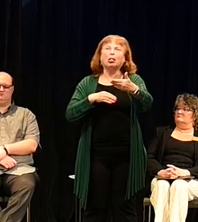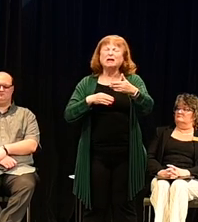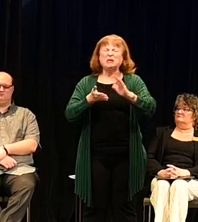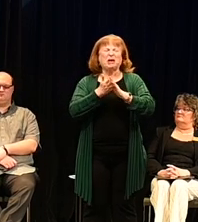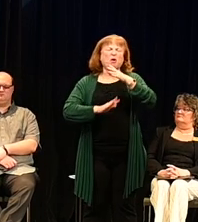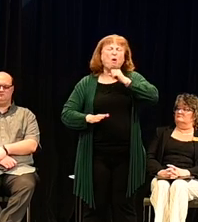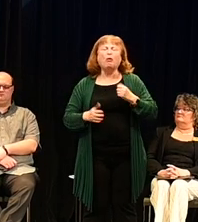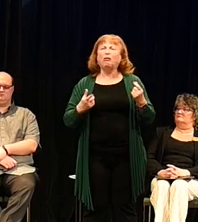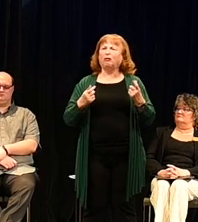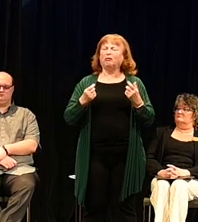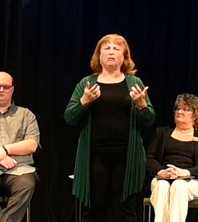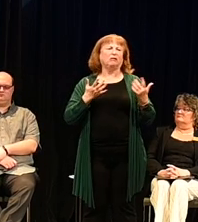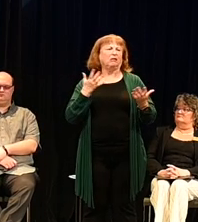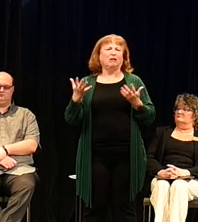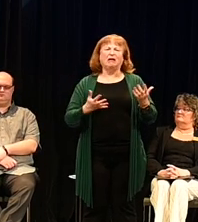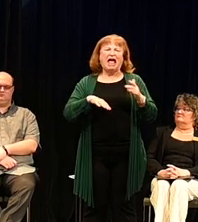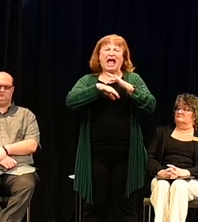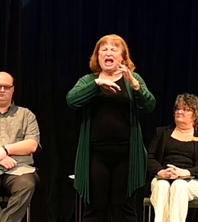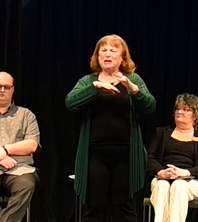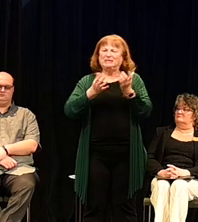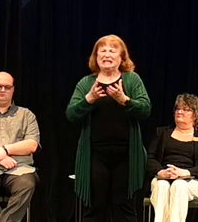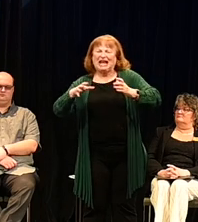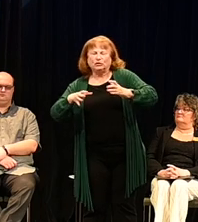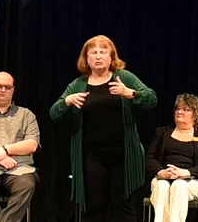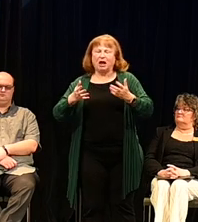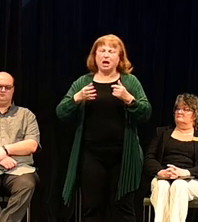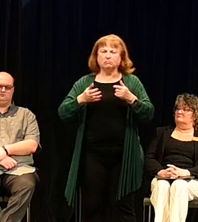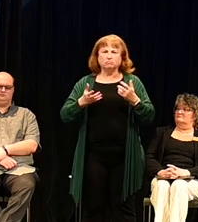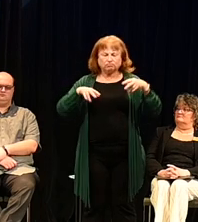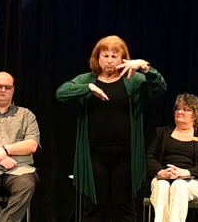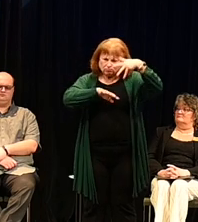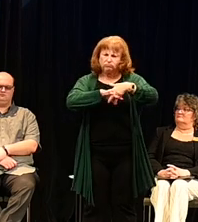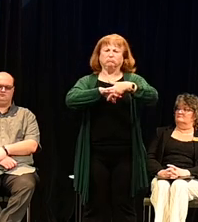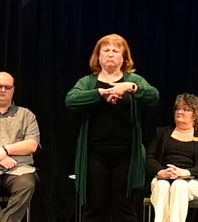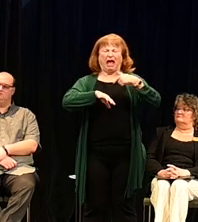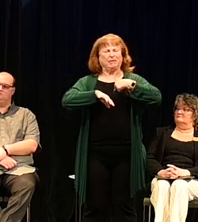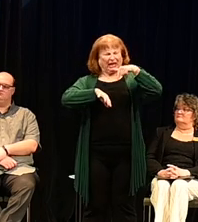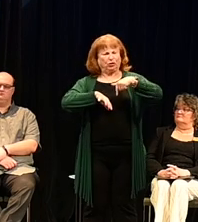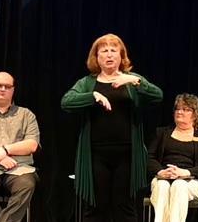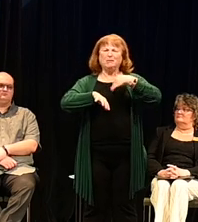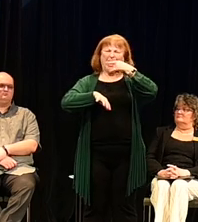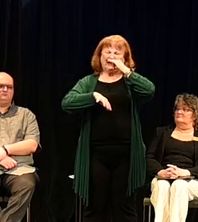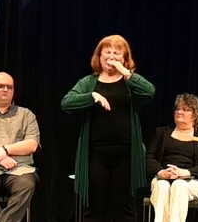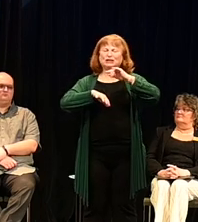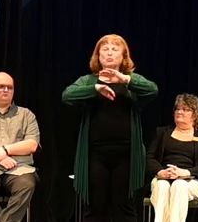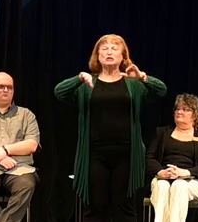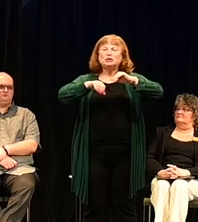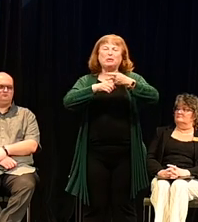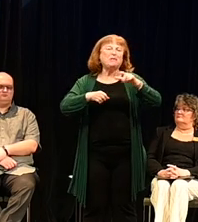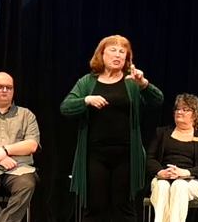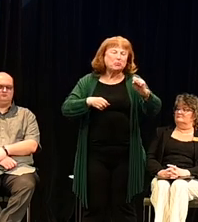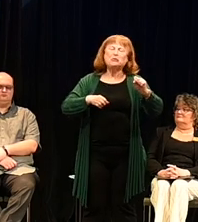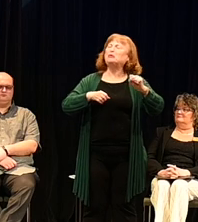that we're older, now that we're empty nesters. I'm digging in. I'm like, I'm here, my kids are gonna swim in the